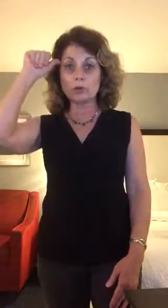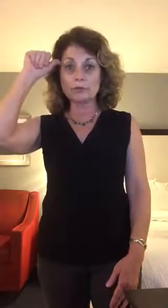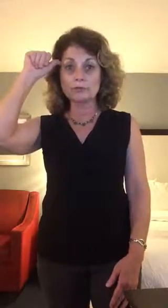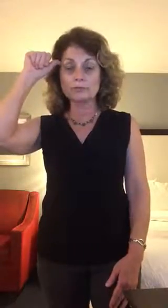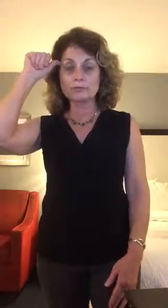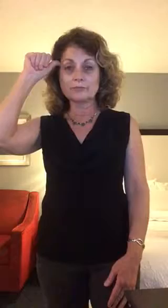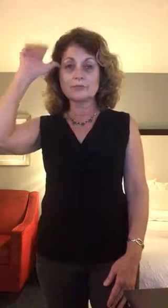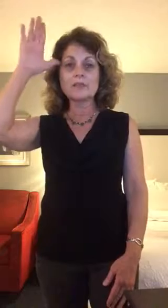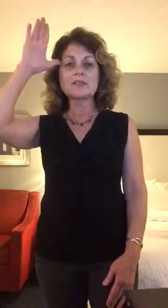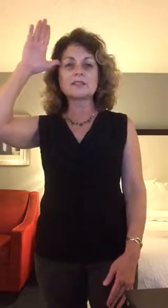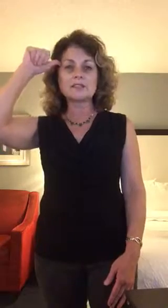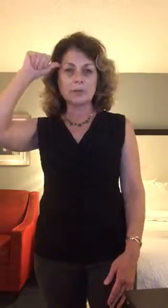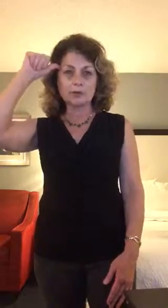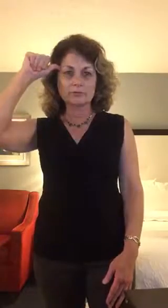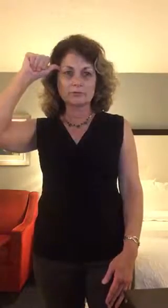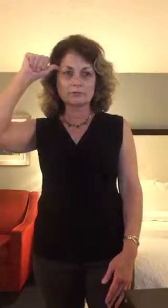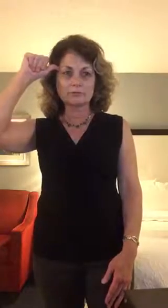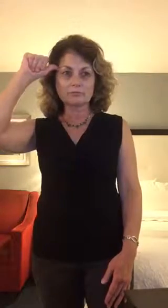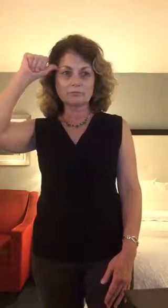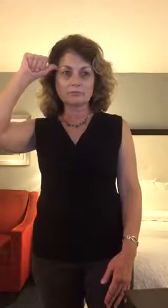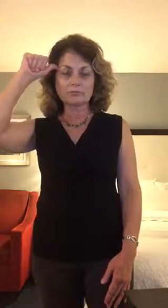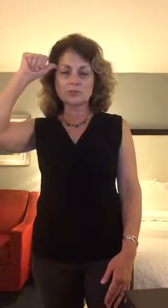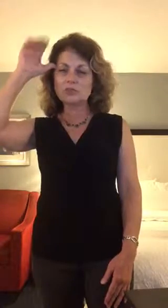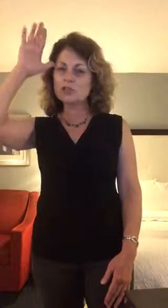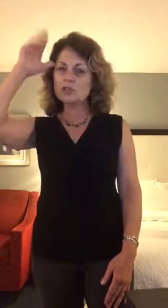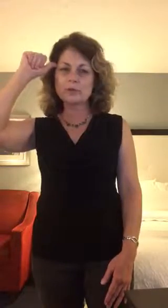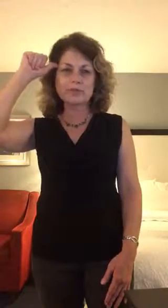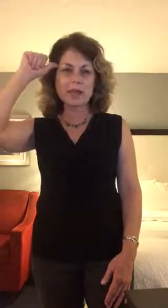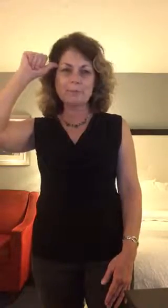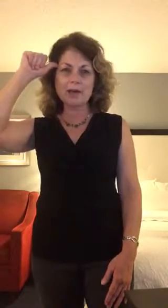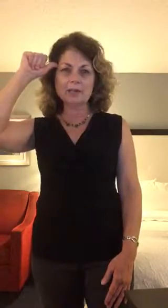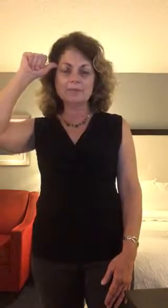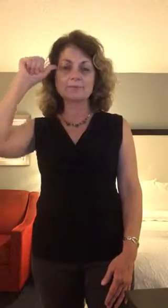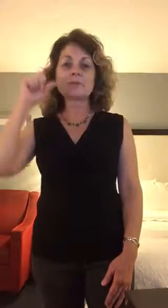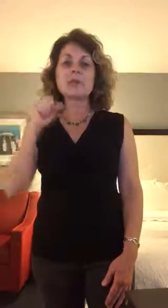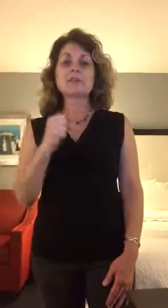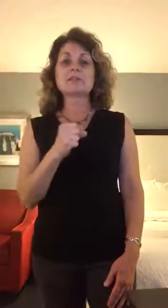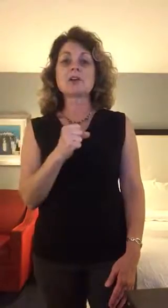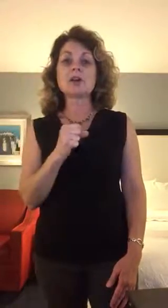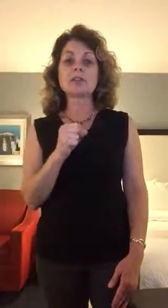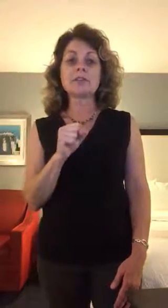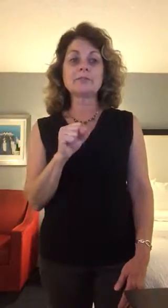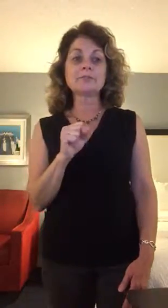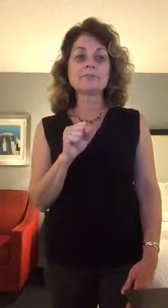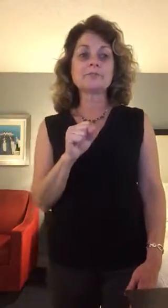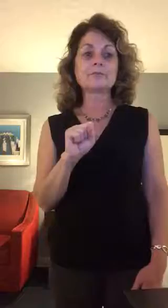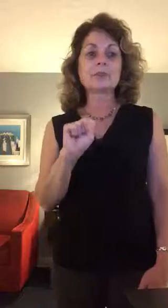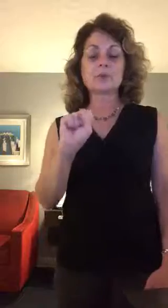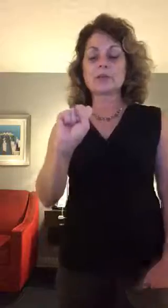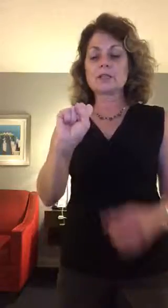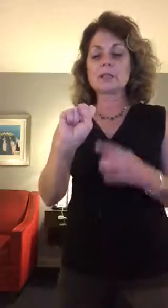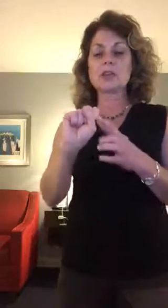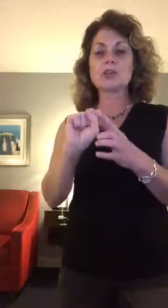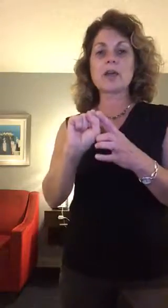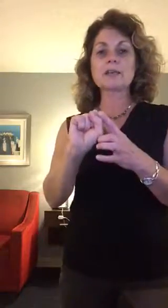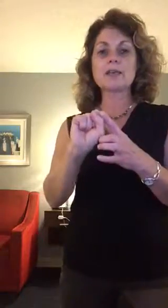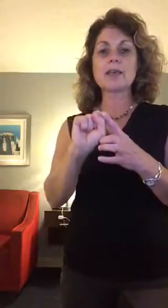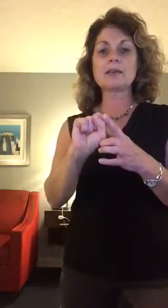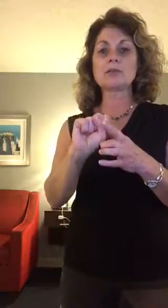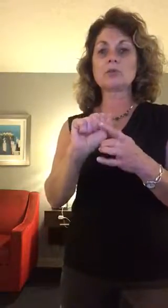mule. Stubborn. Just closing that mind. Sorry. We're going to take your S hand